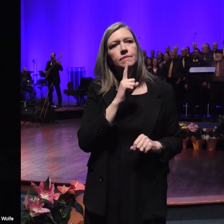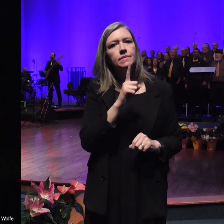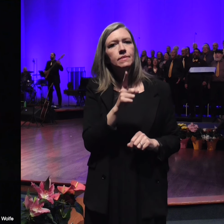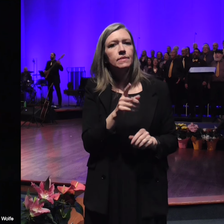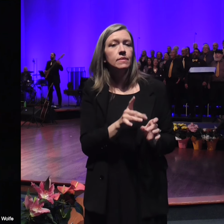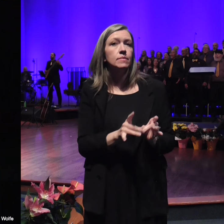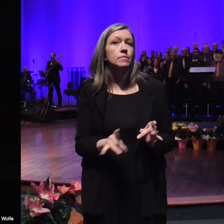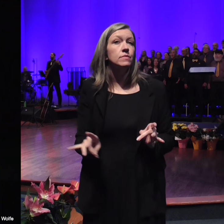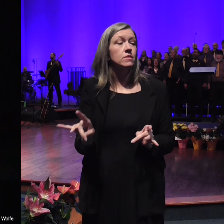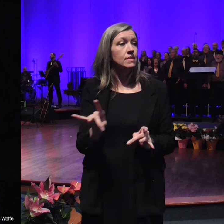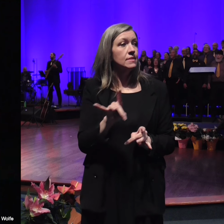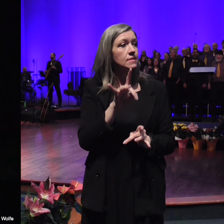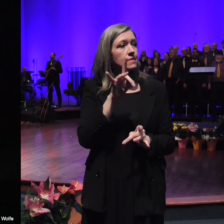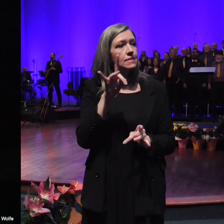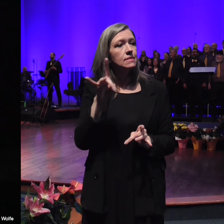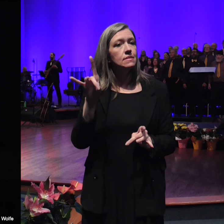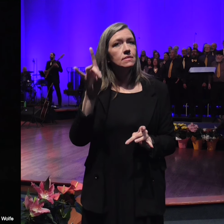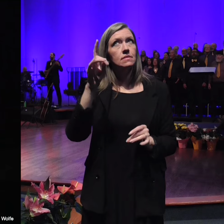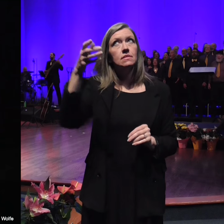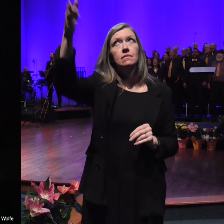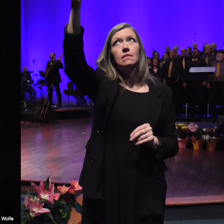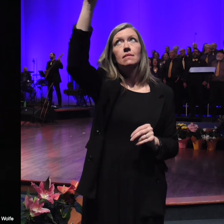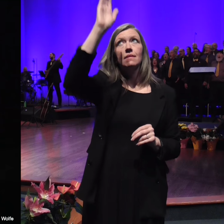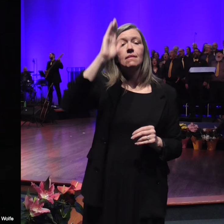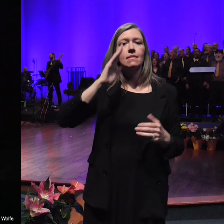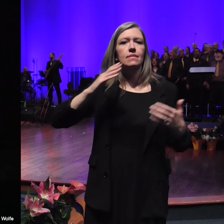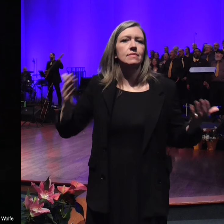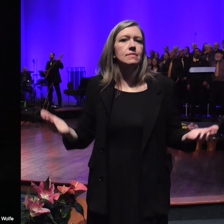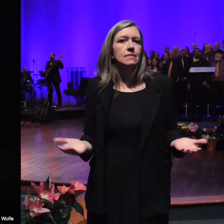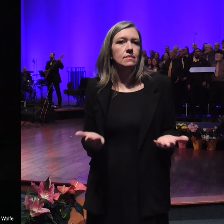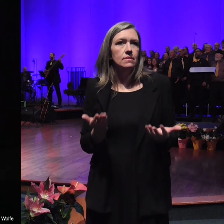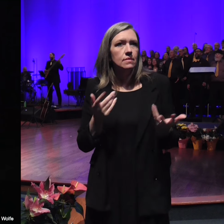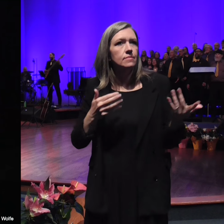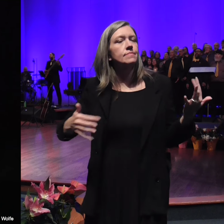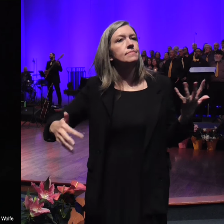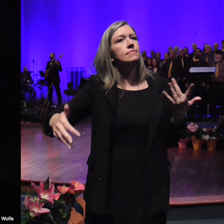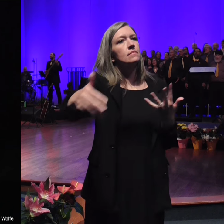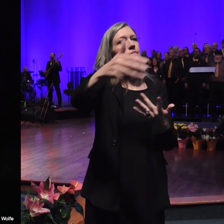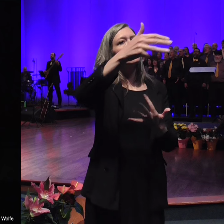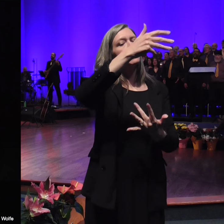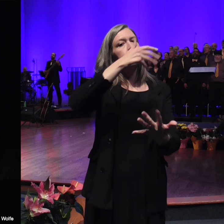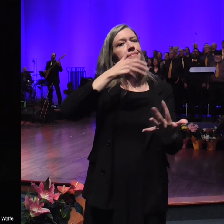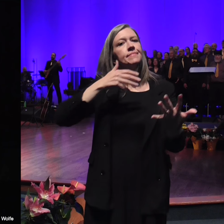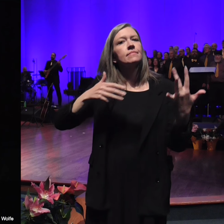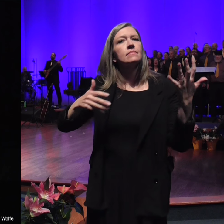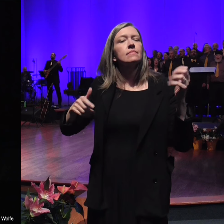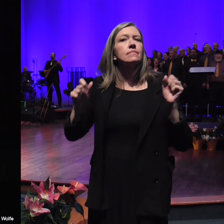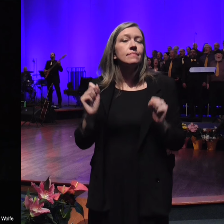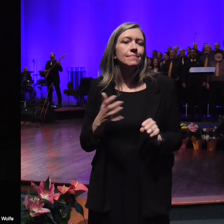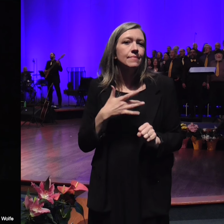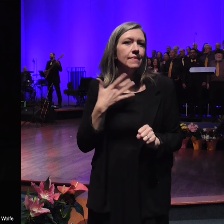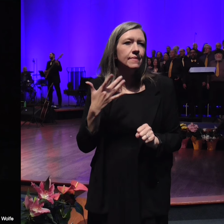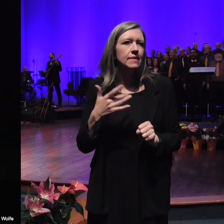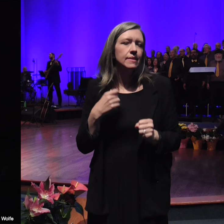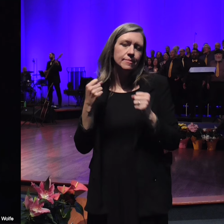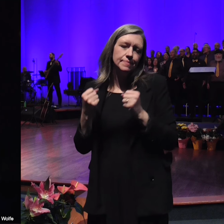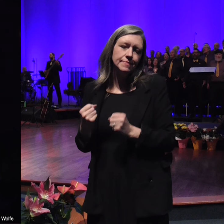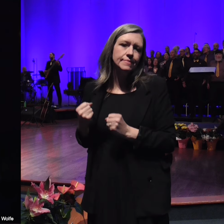Surely the presence of God is in this place. I